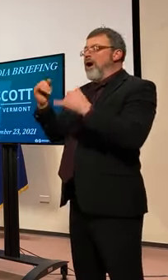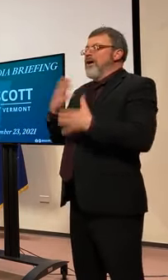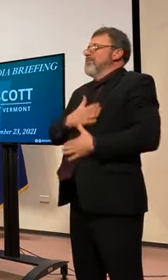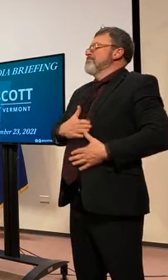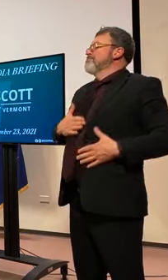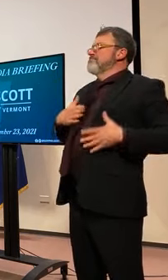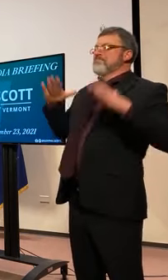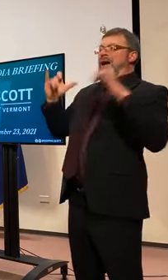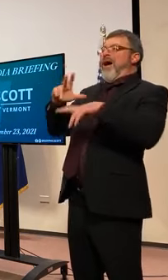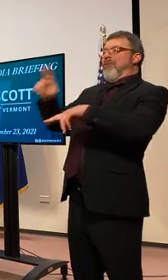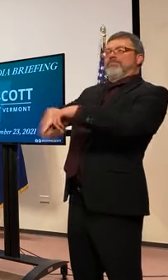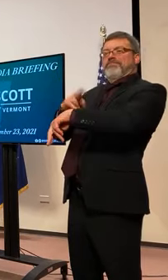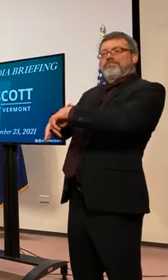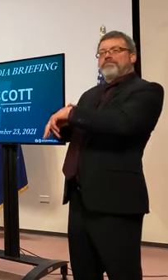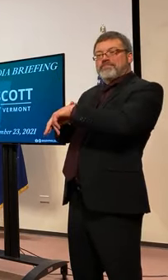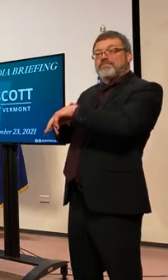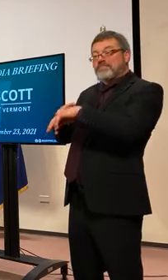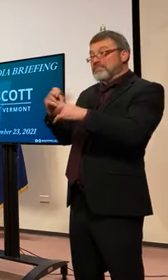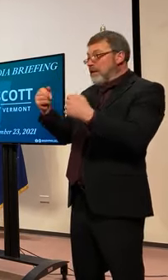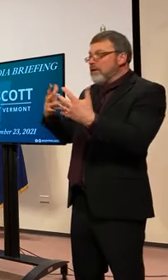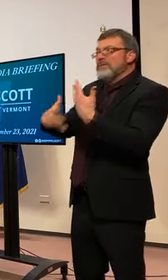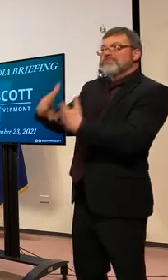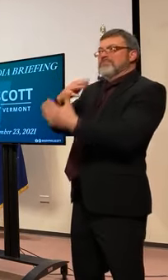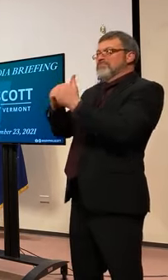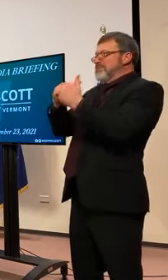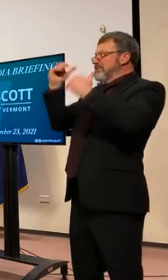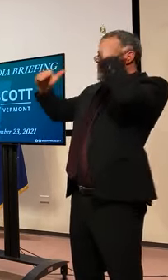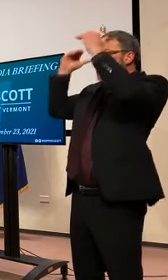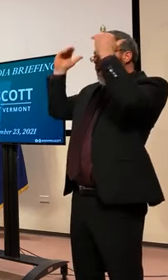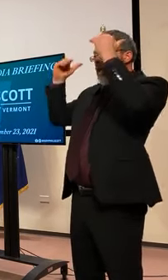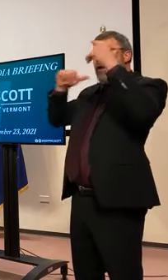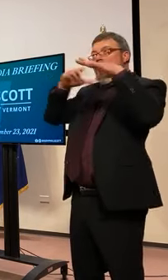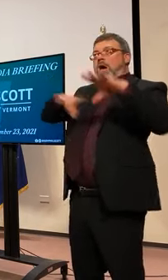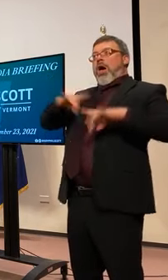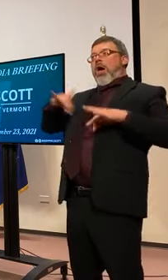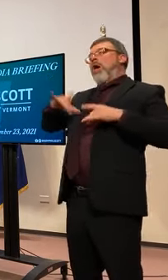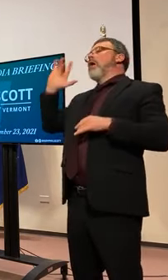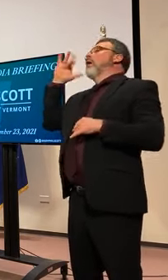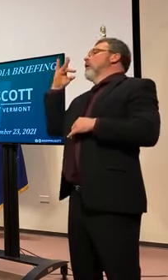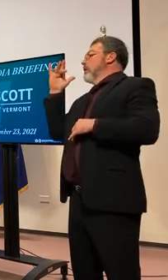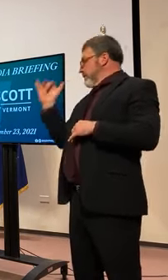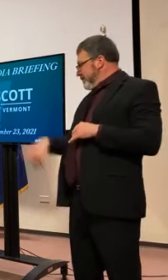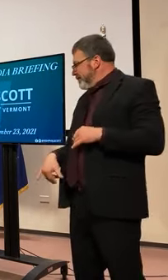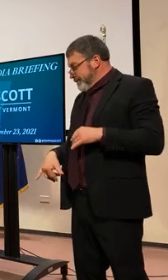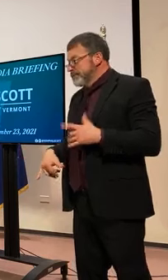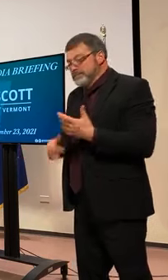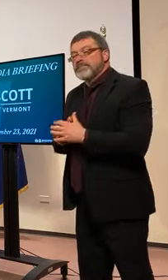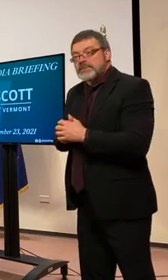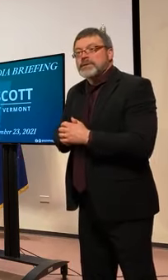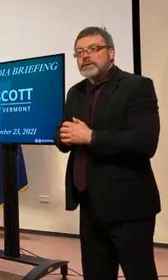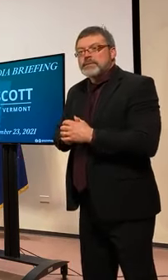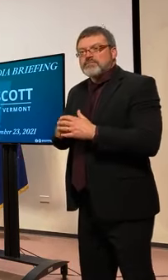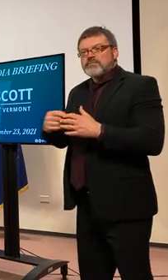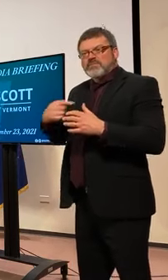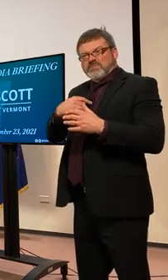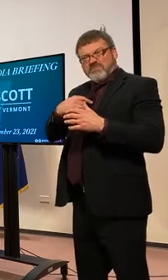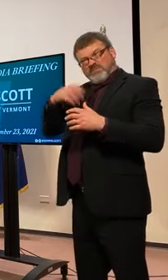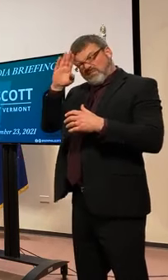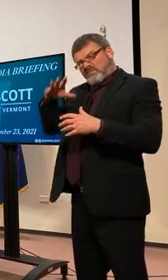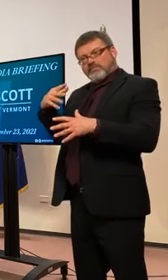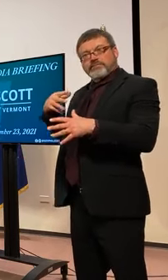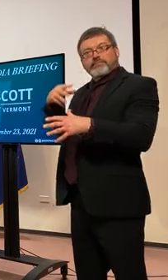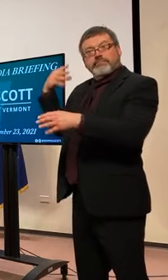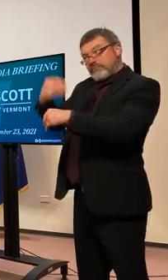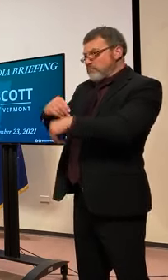lives, something so many of us have sorely missed over the past 2 years, and which may be occurring in the next couple